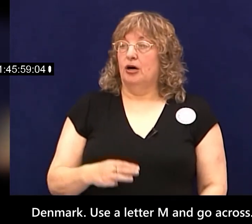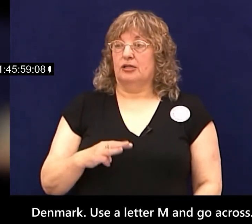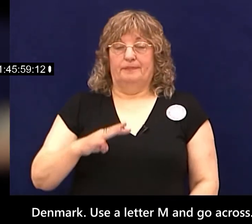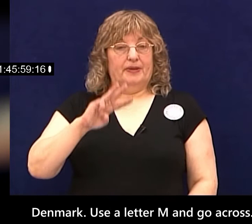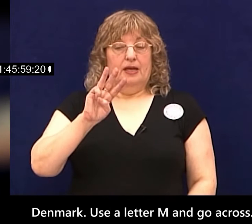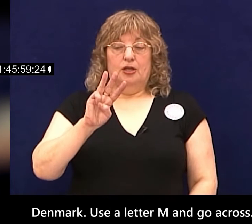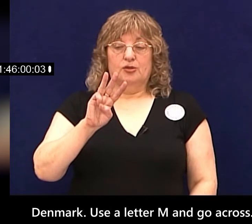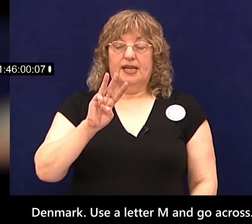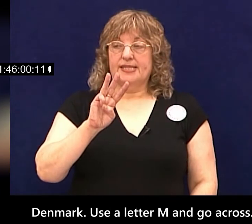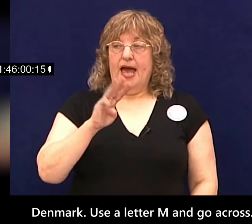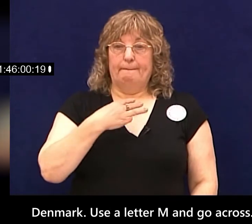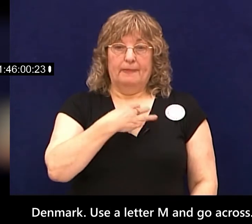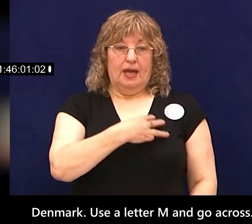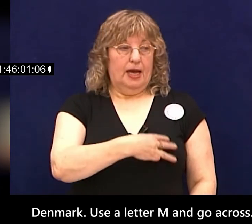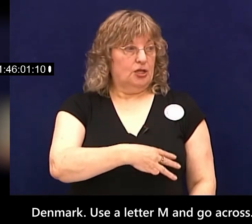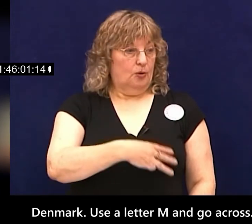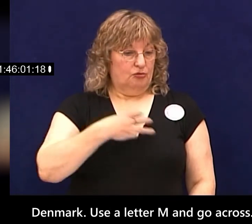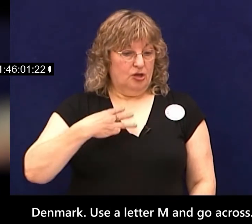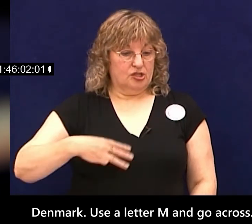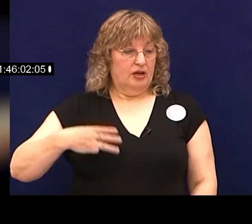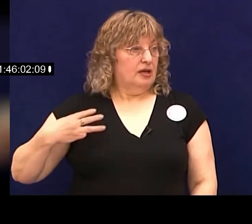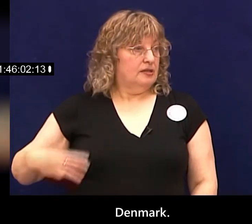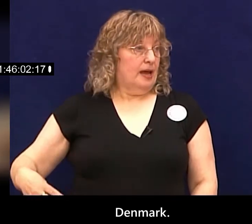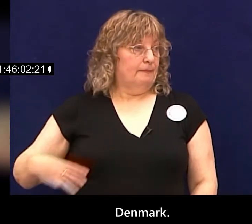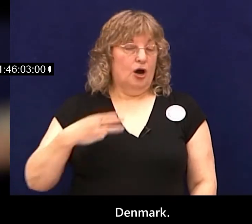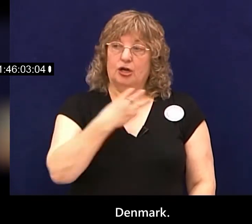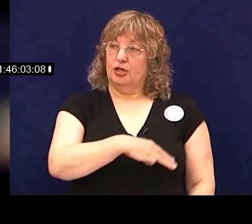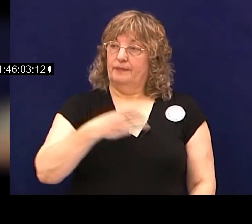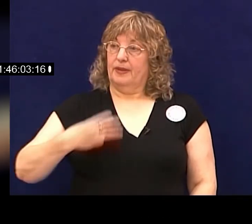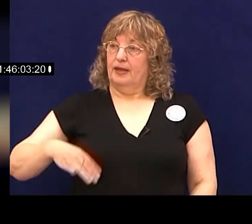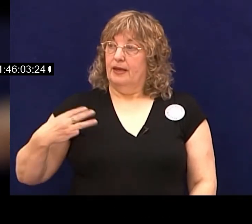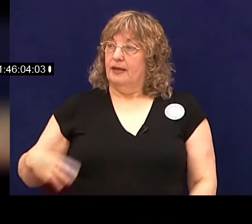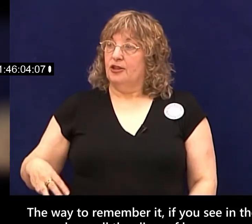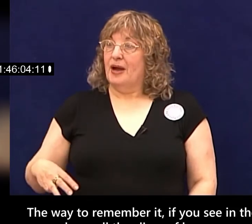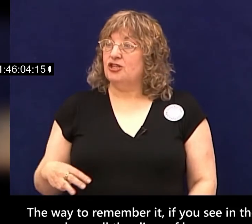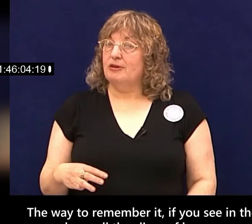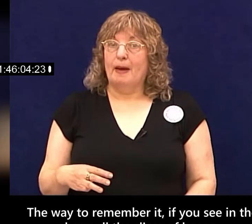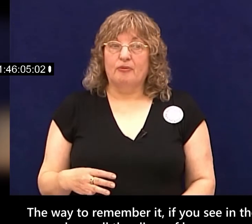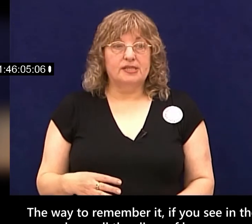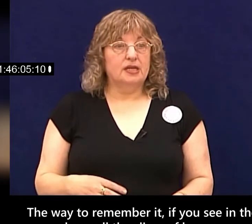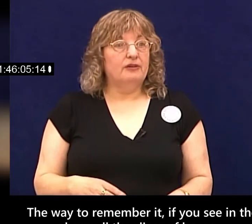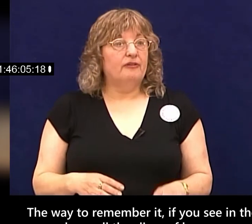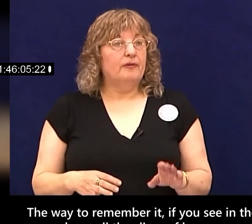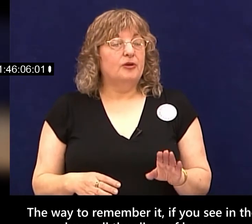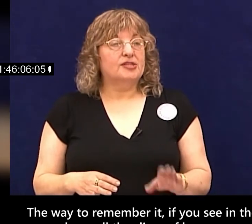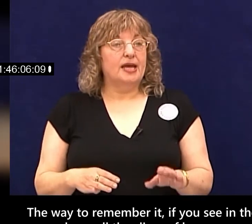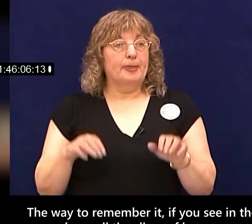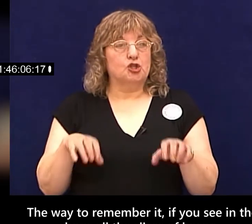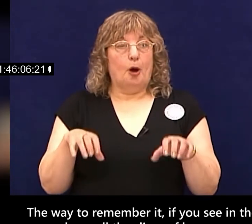Denmark. Use the letter M and go across Denmark. The way to remember it, if you see in the